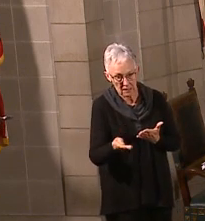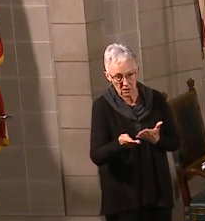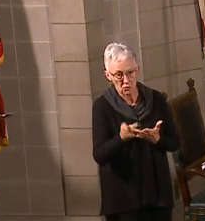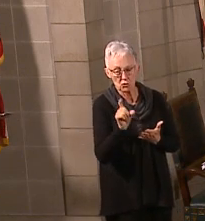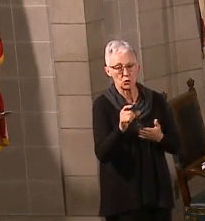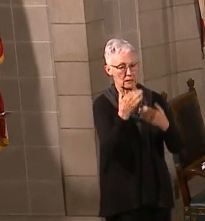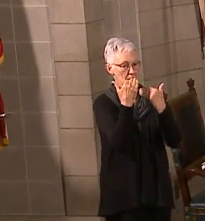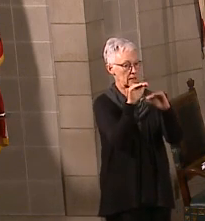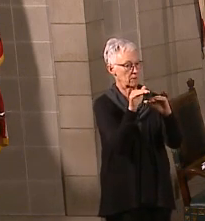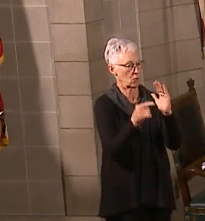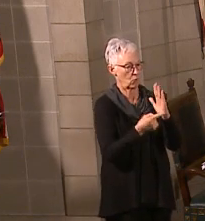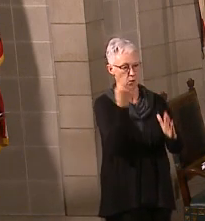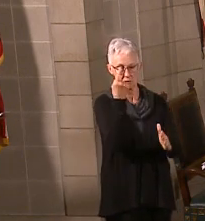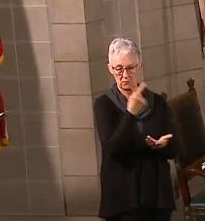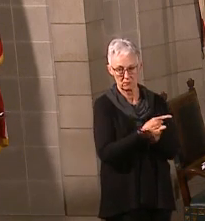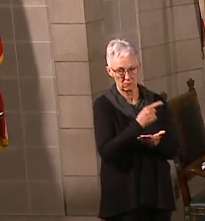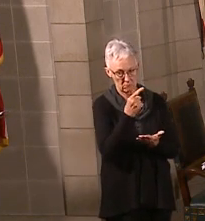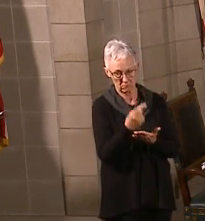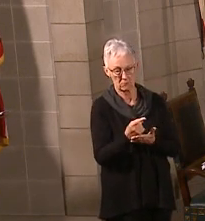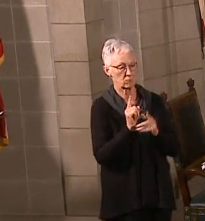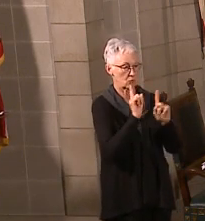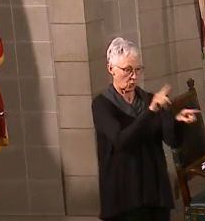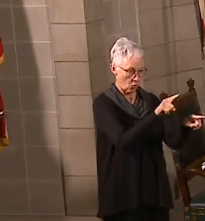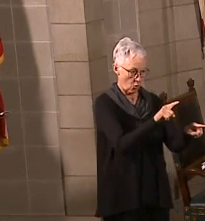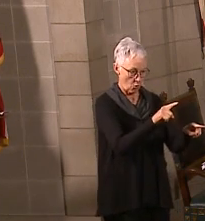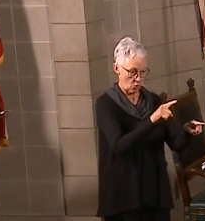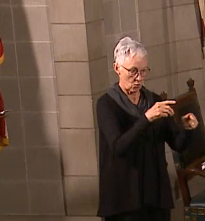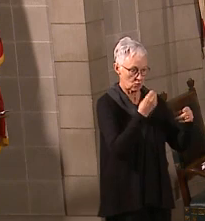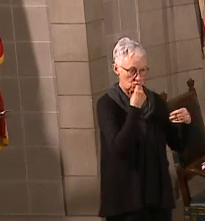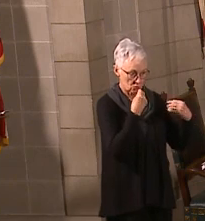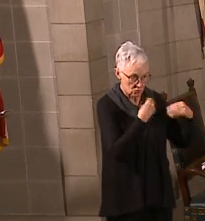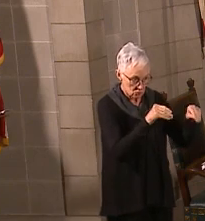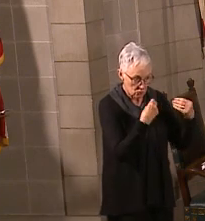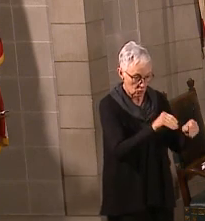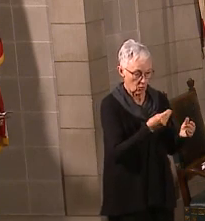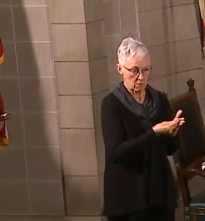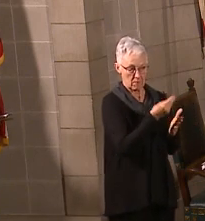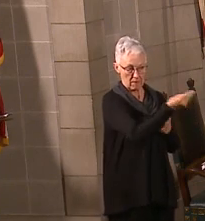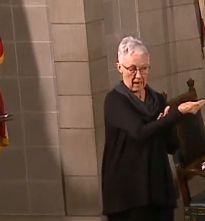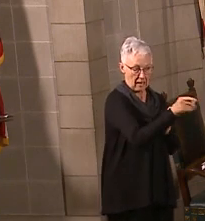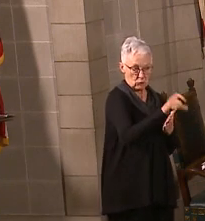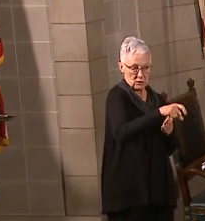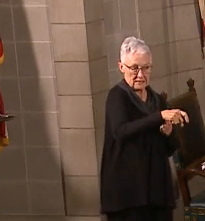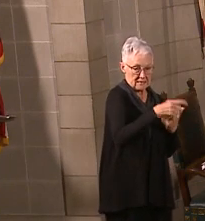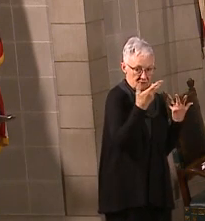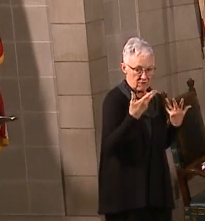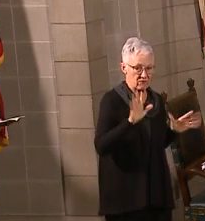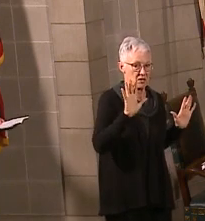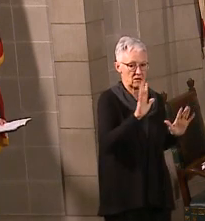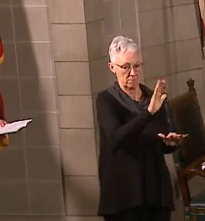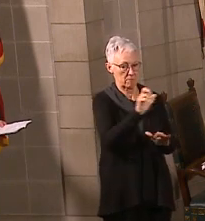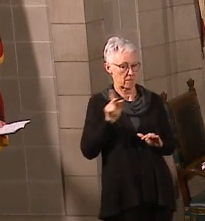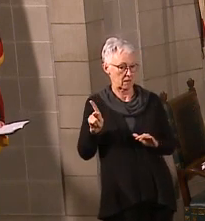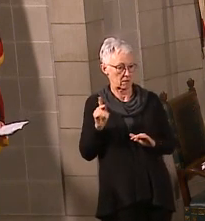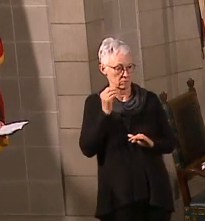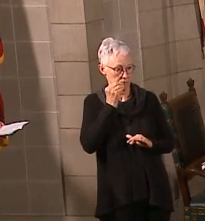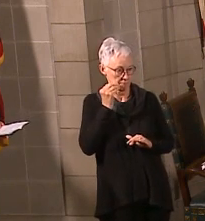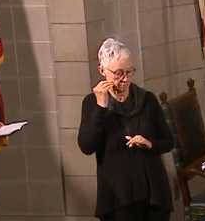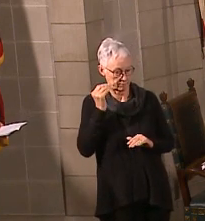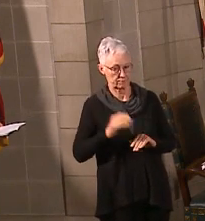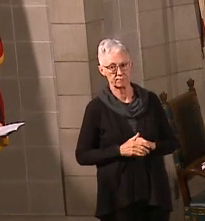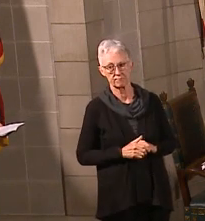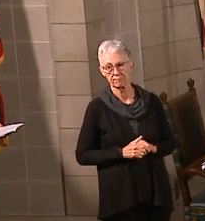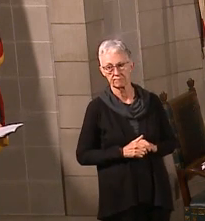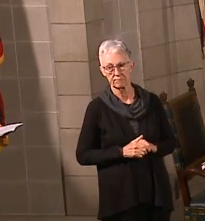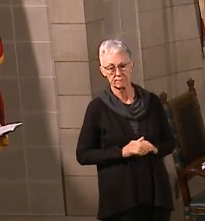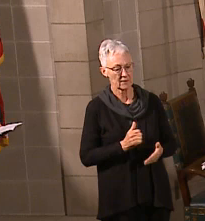by yourself. Have a list. Be prepared. Go out, get what you need, and come home. 4, help kids socially